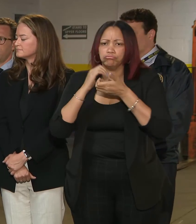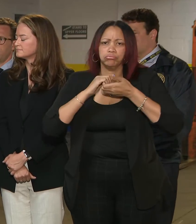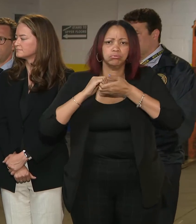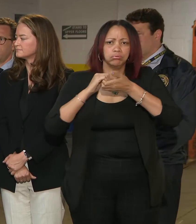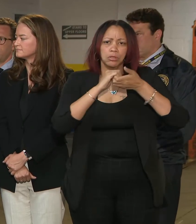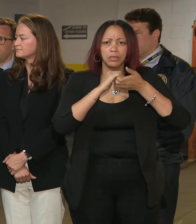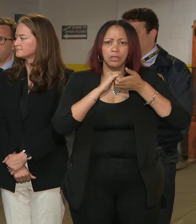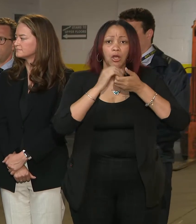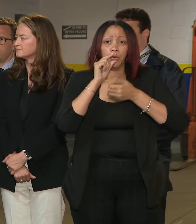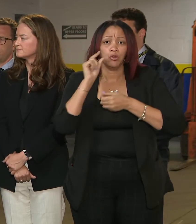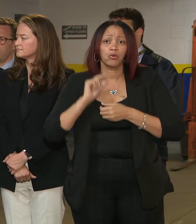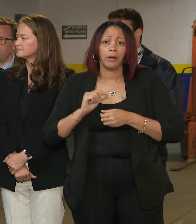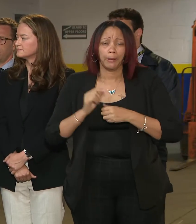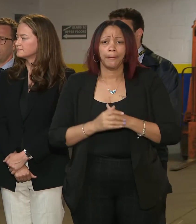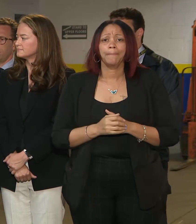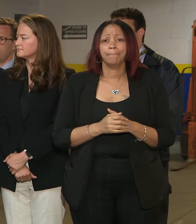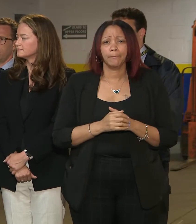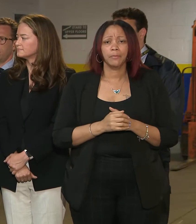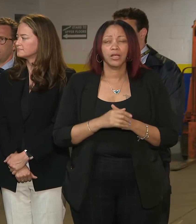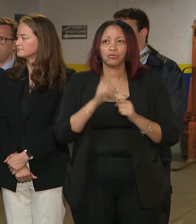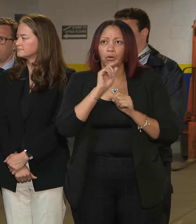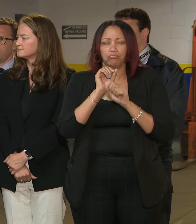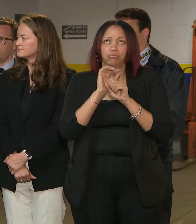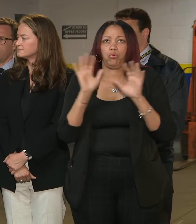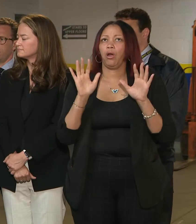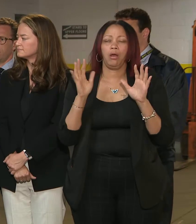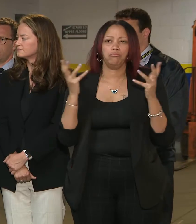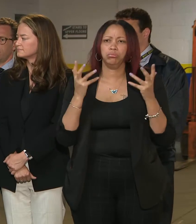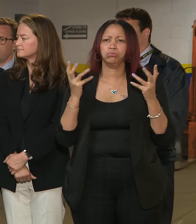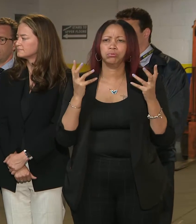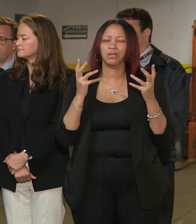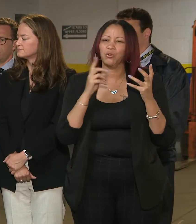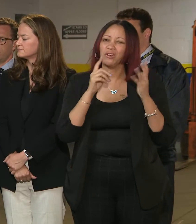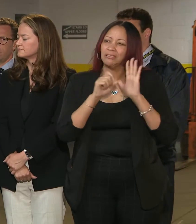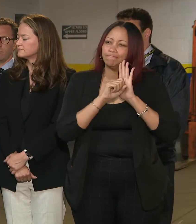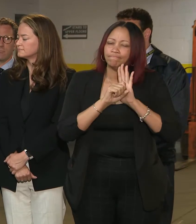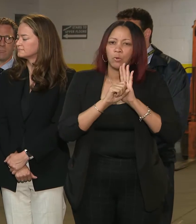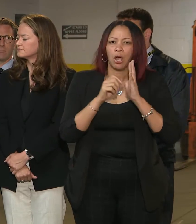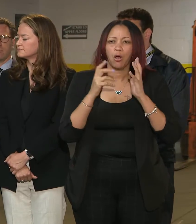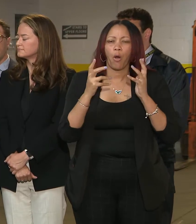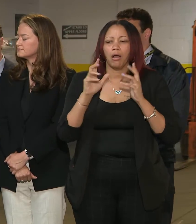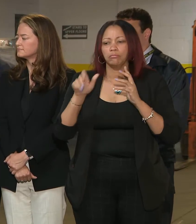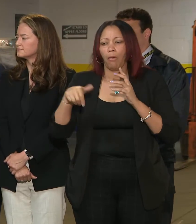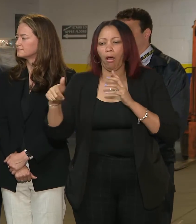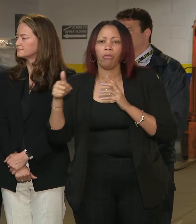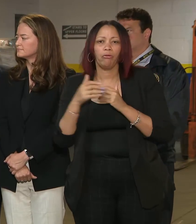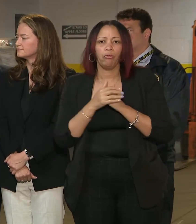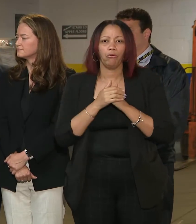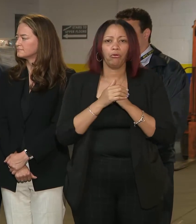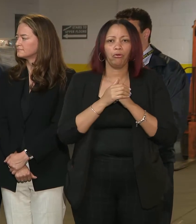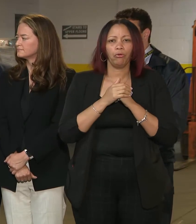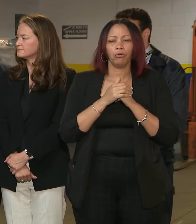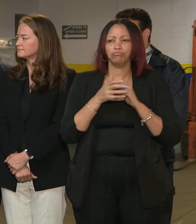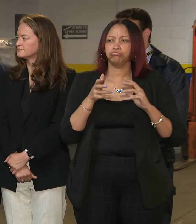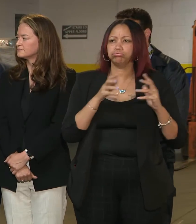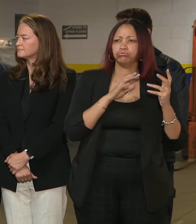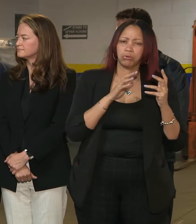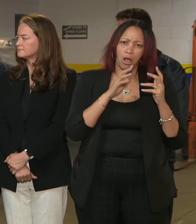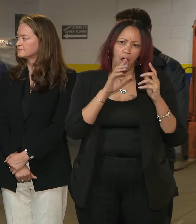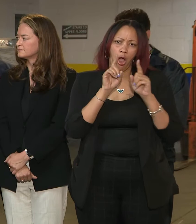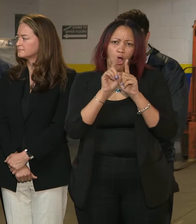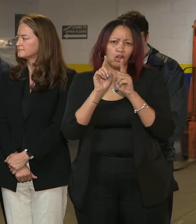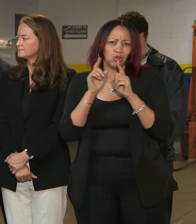solidarity with Ukraine is so brightly symbolized by another tranche or another round